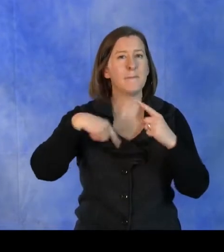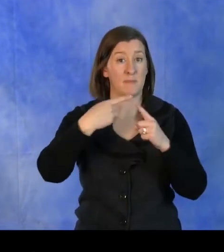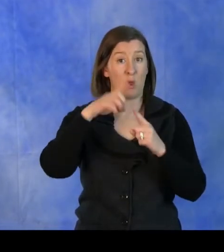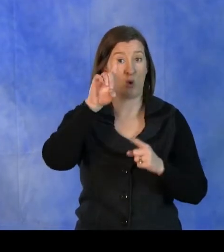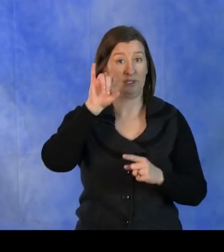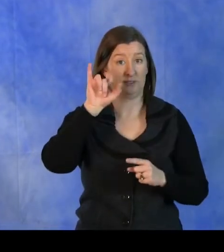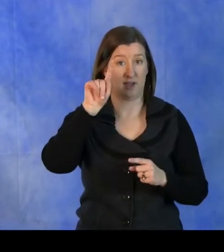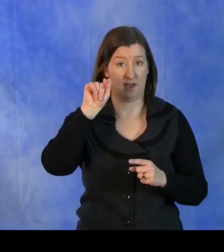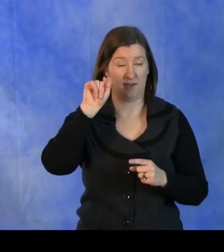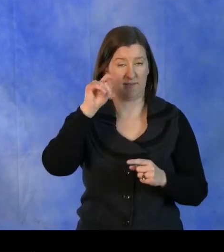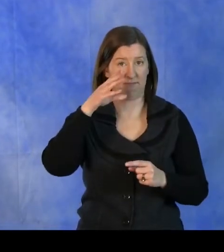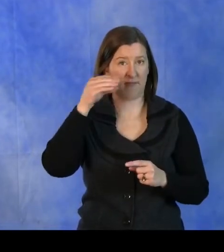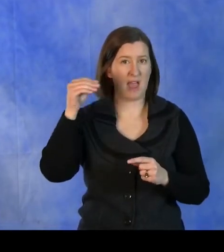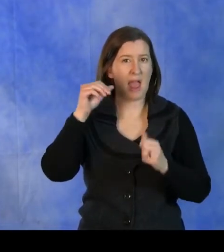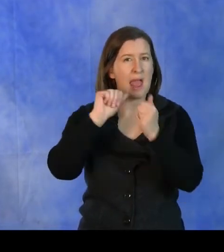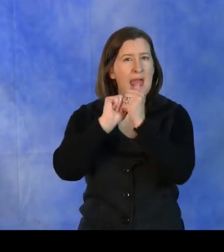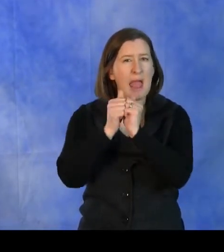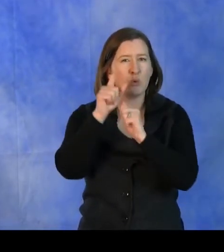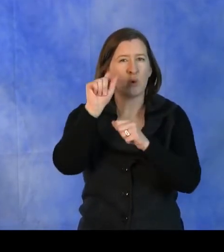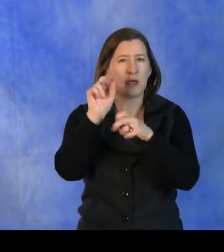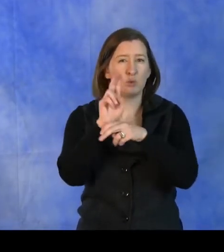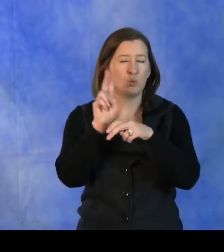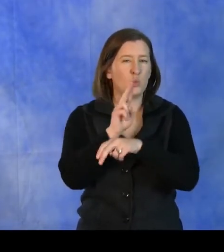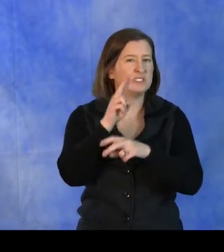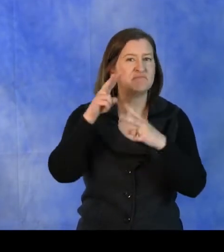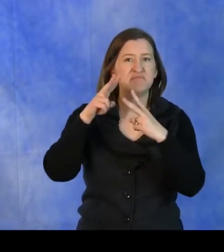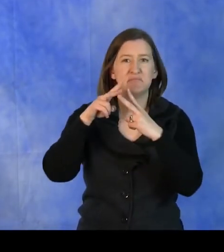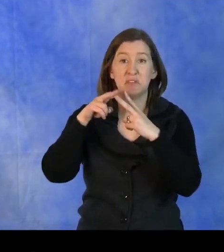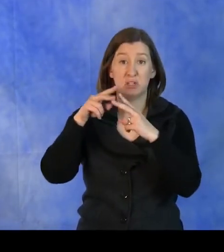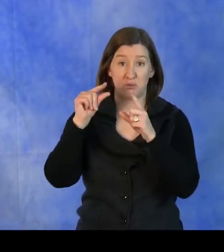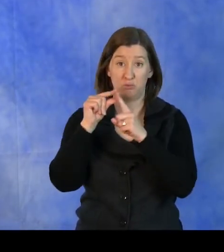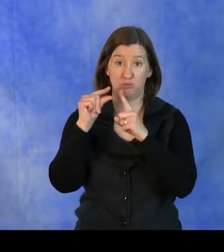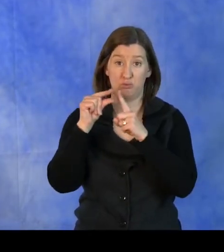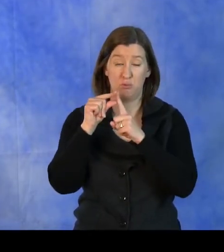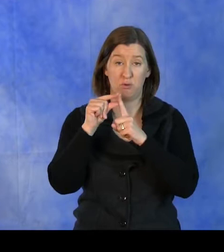gave a good example of